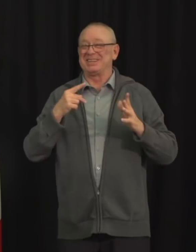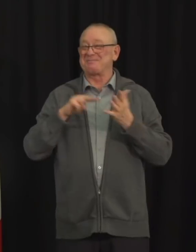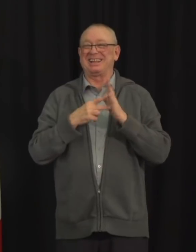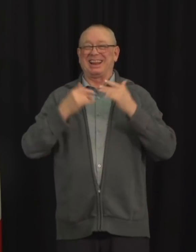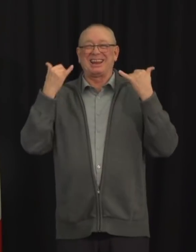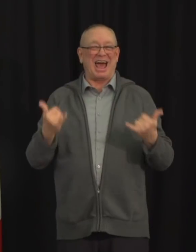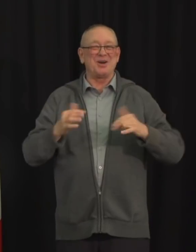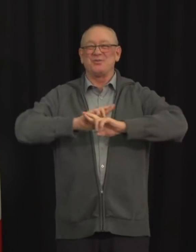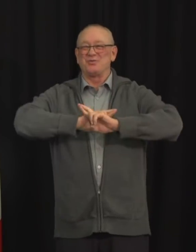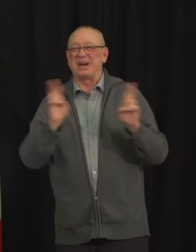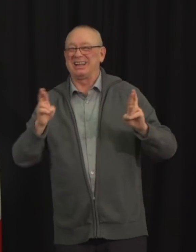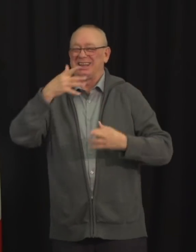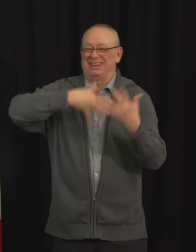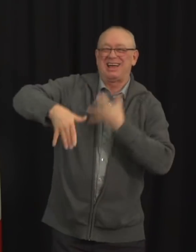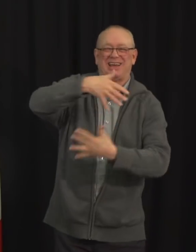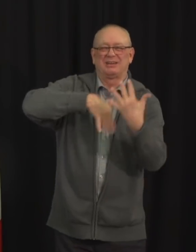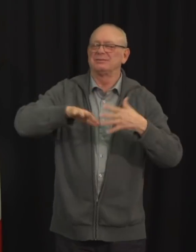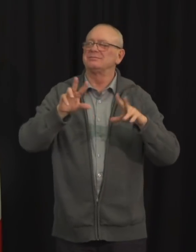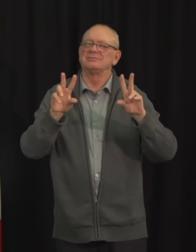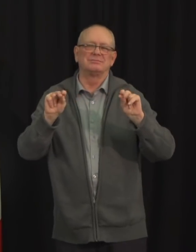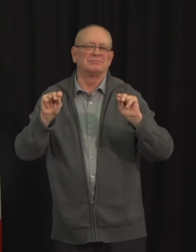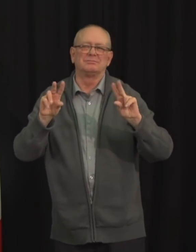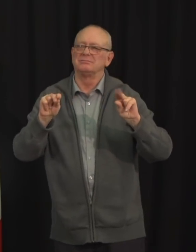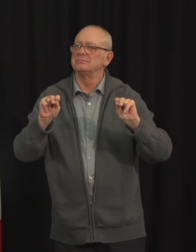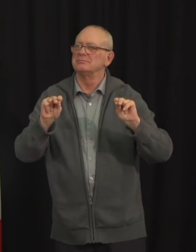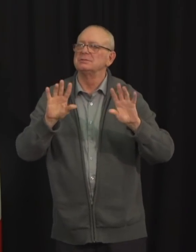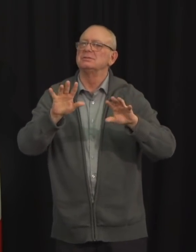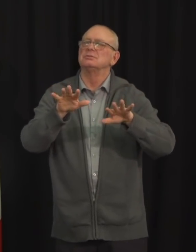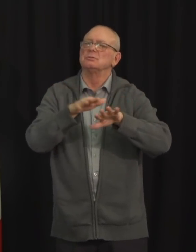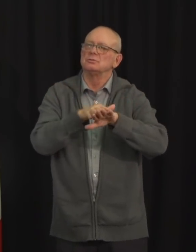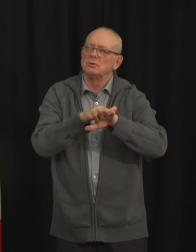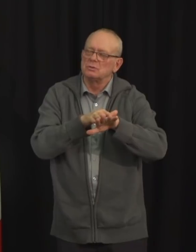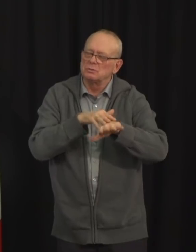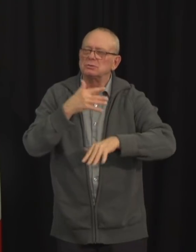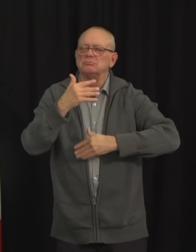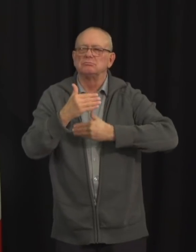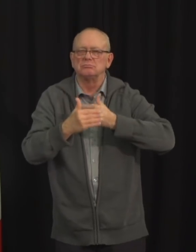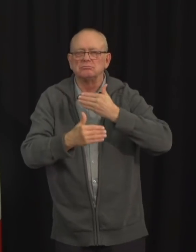the majority of Albertans are immunized, and until then, we are each other's best defense.